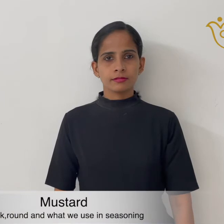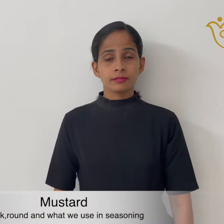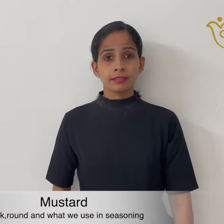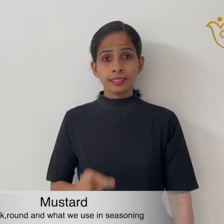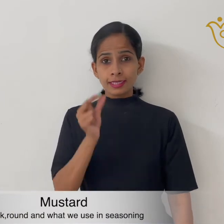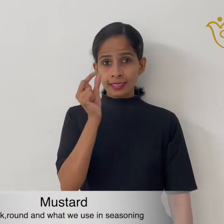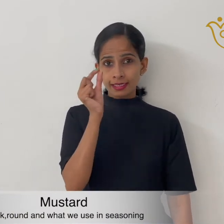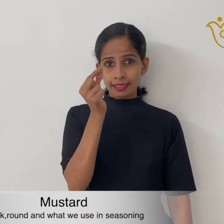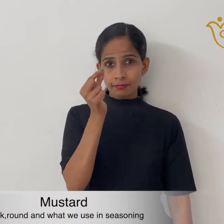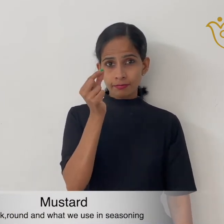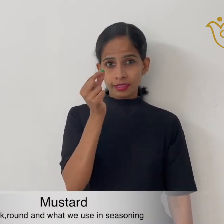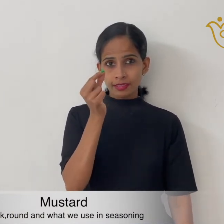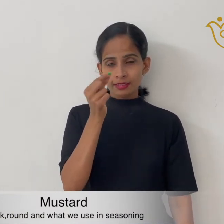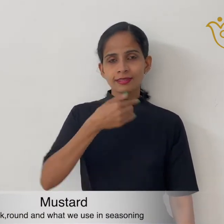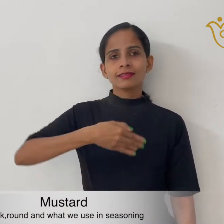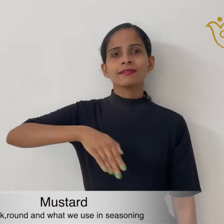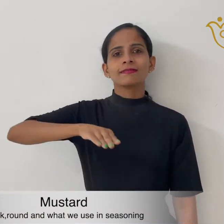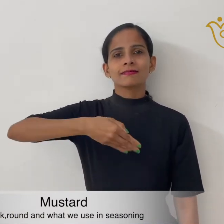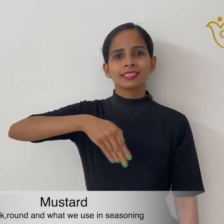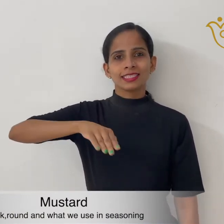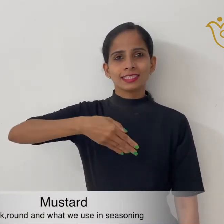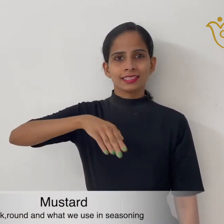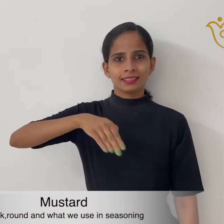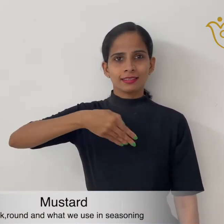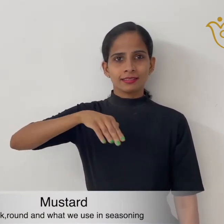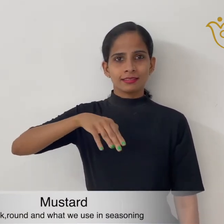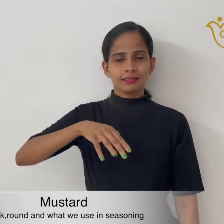mustard, round and what we use in seasoning,